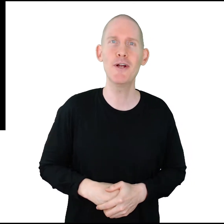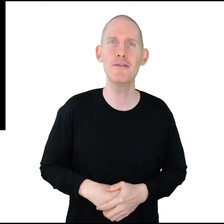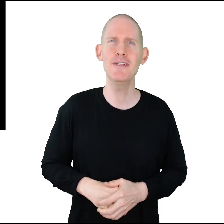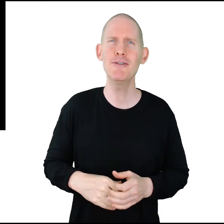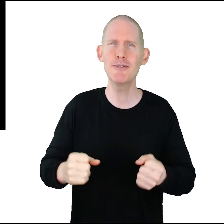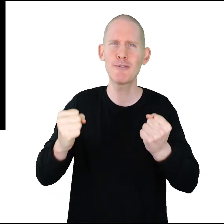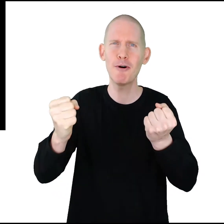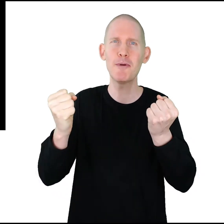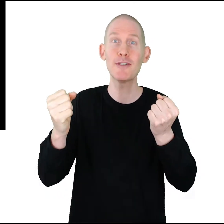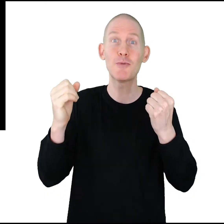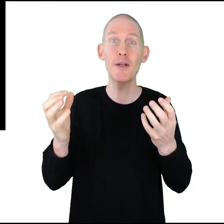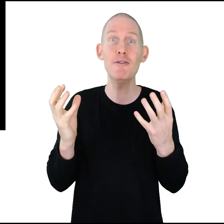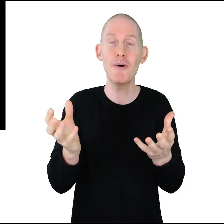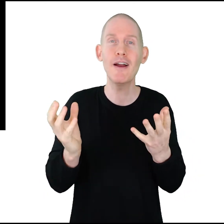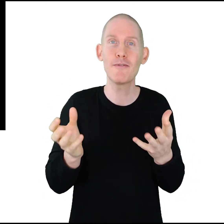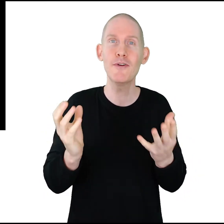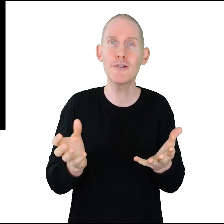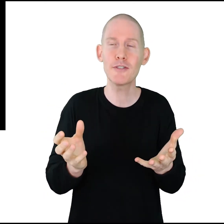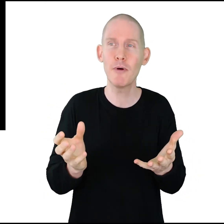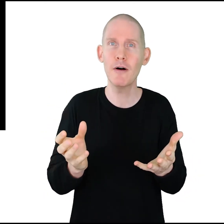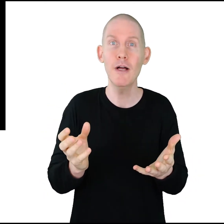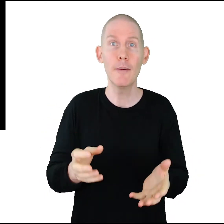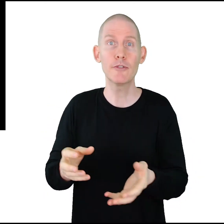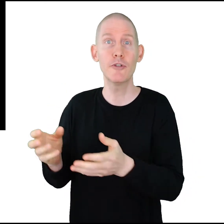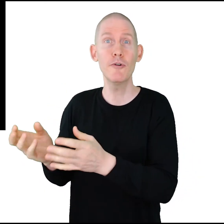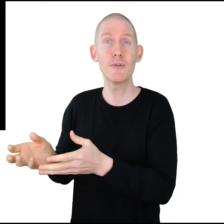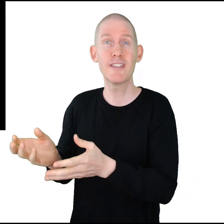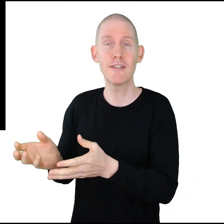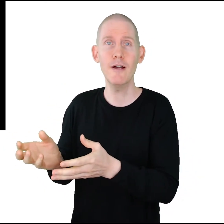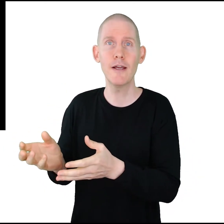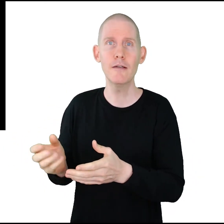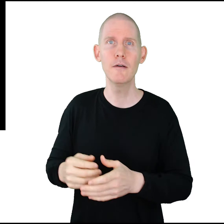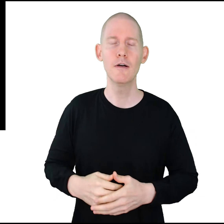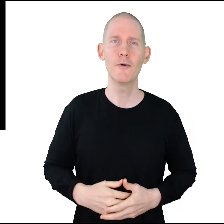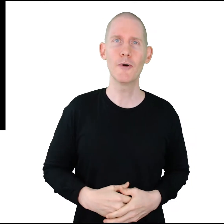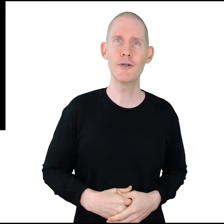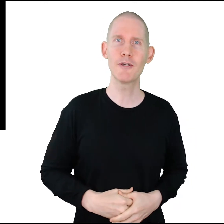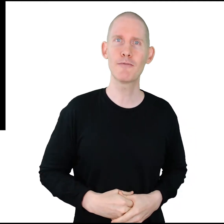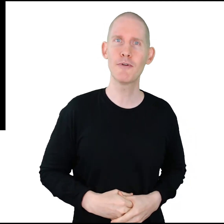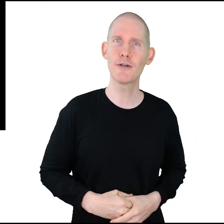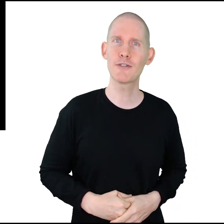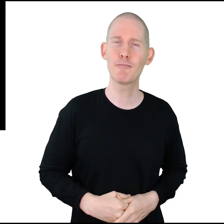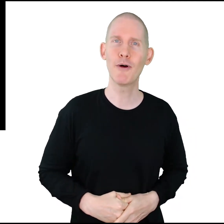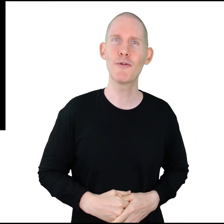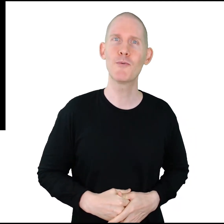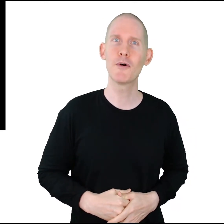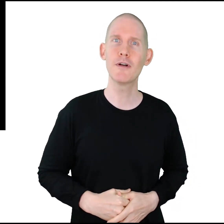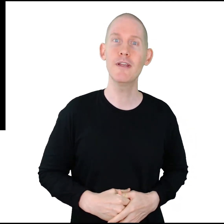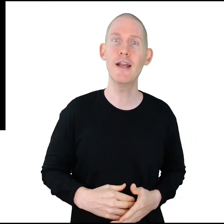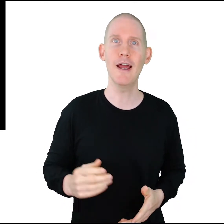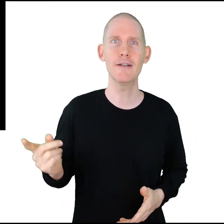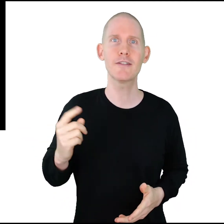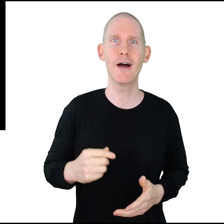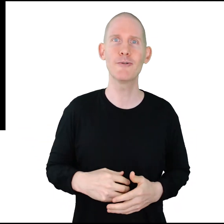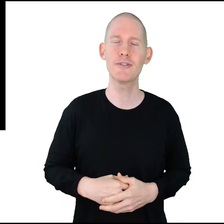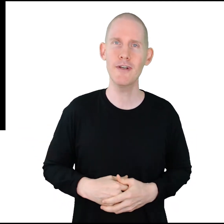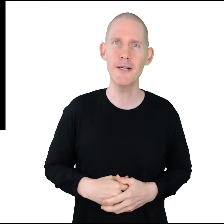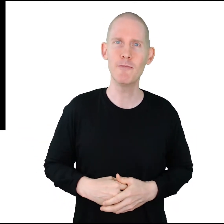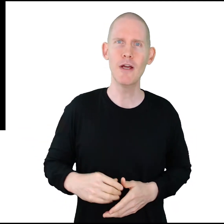very useful because when you know how to fingerspell, but you don't know a sign, well, you can fingerspell the word and then ask how sign. All